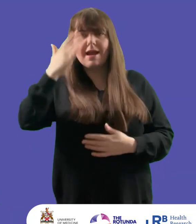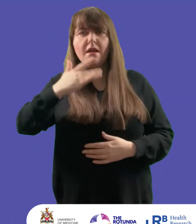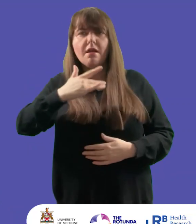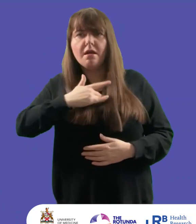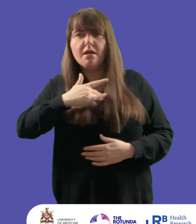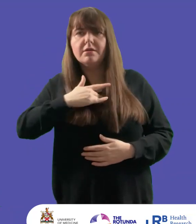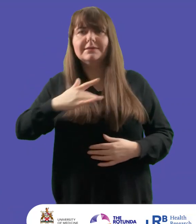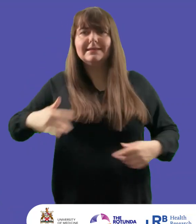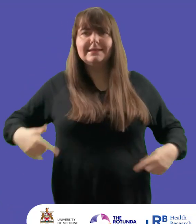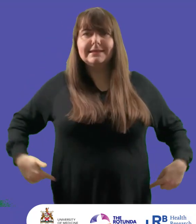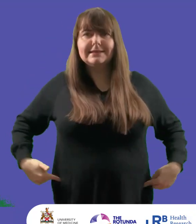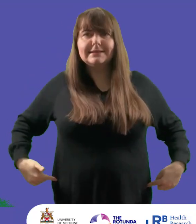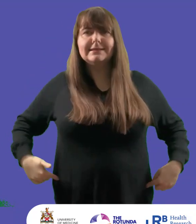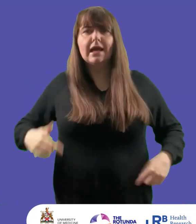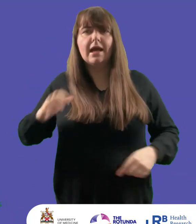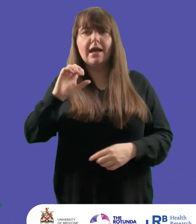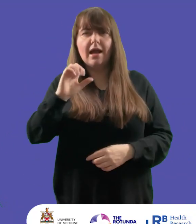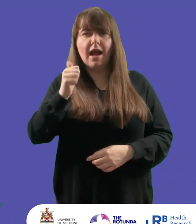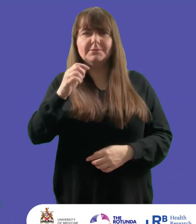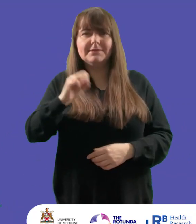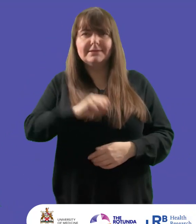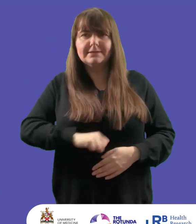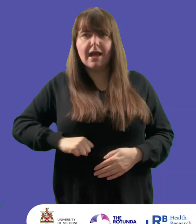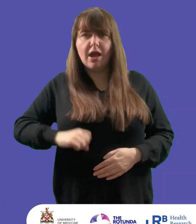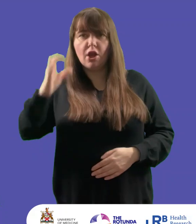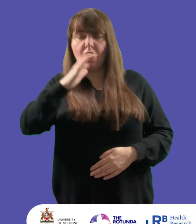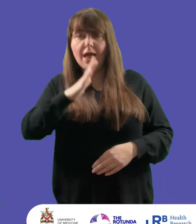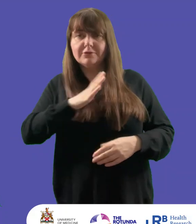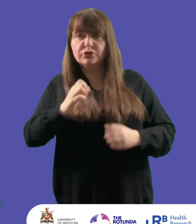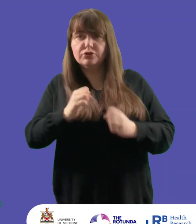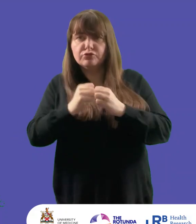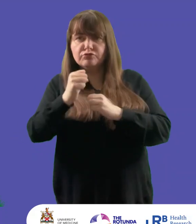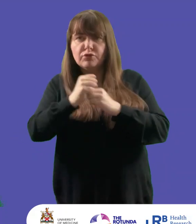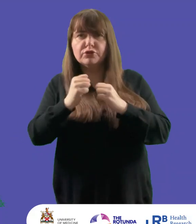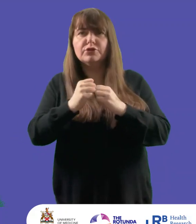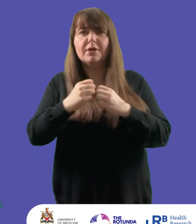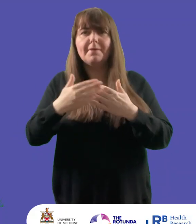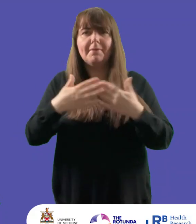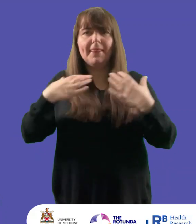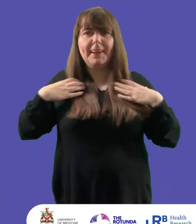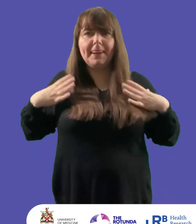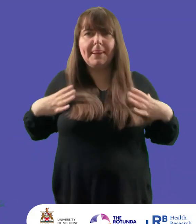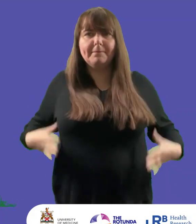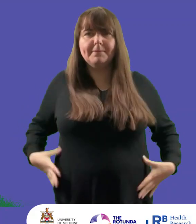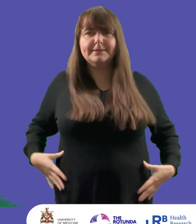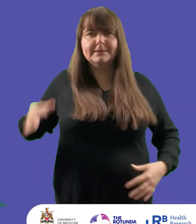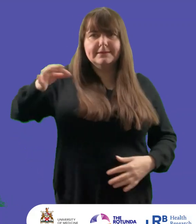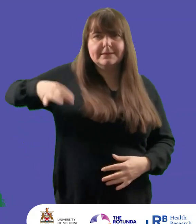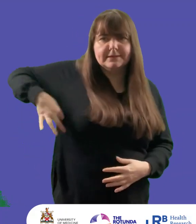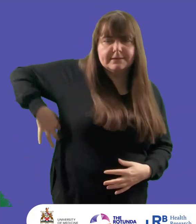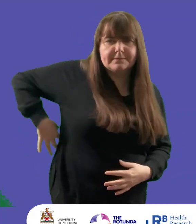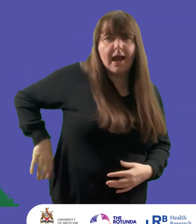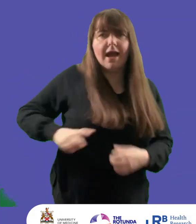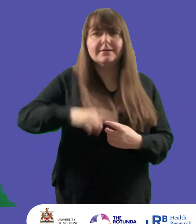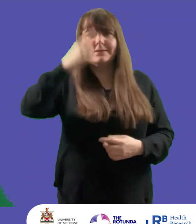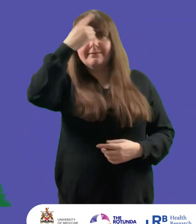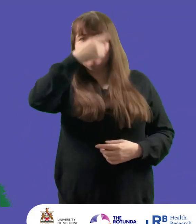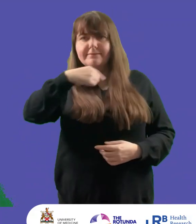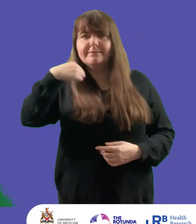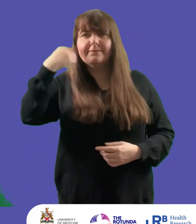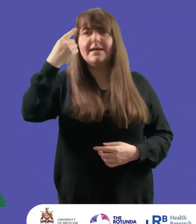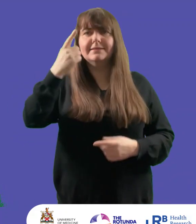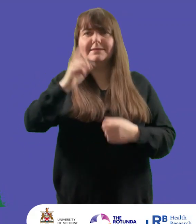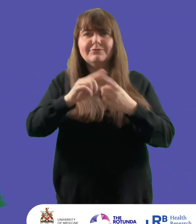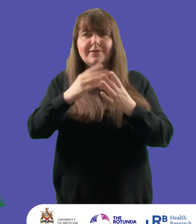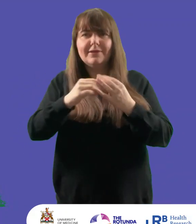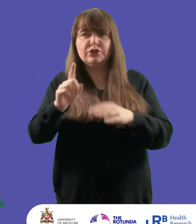like the brain, the heart, and the kidneys at the anatomy scan. We also look at structures like the baby's limbs, their spine, and also their